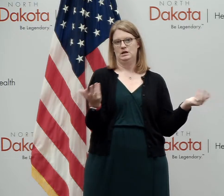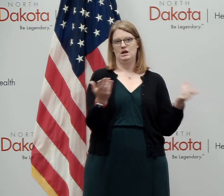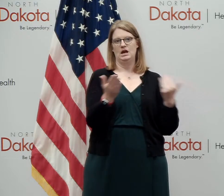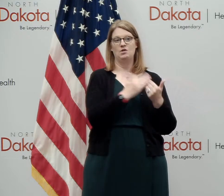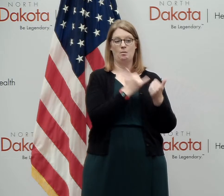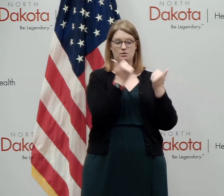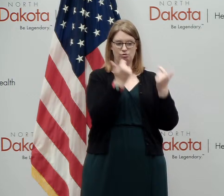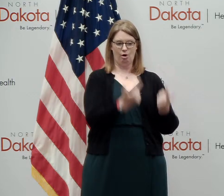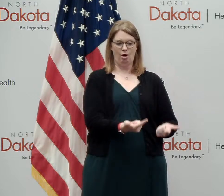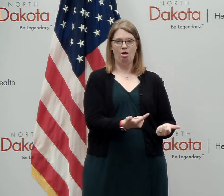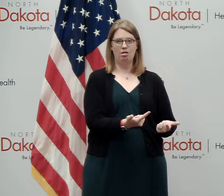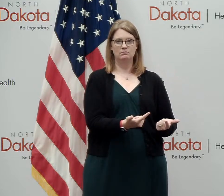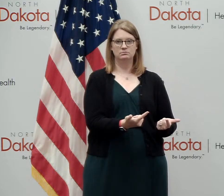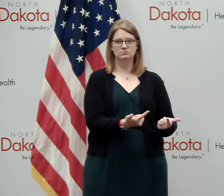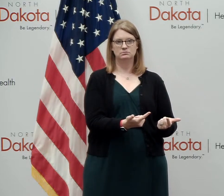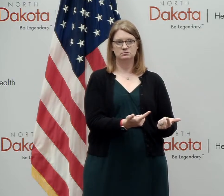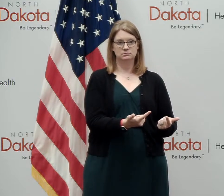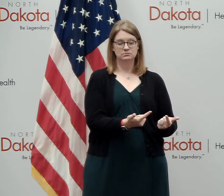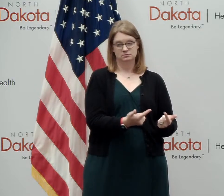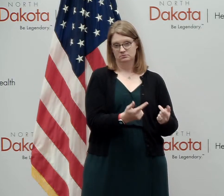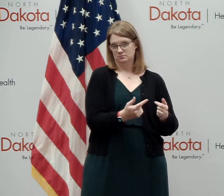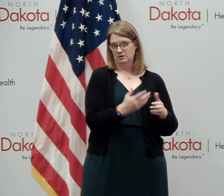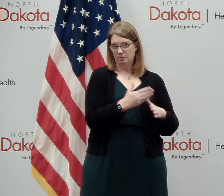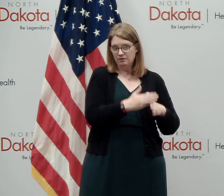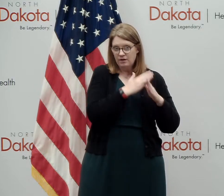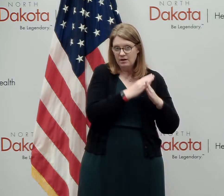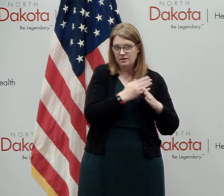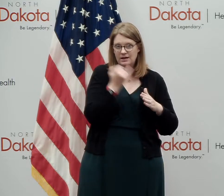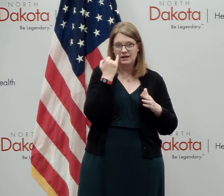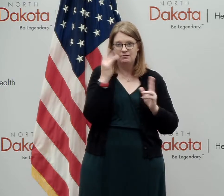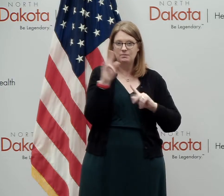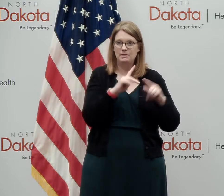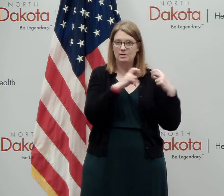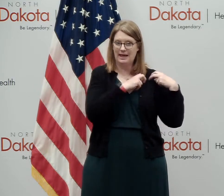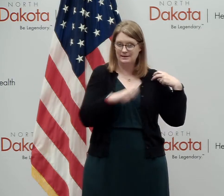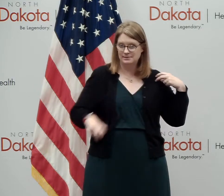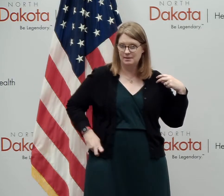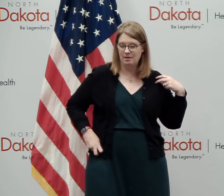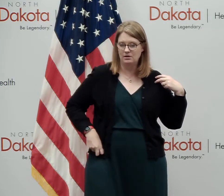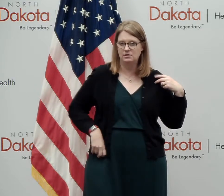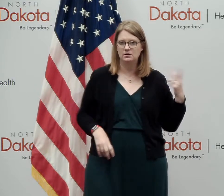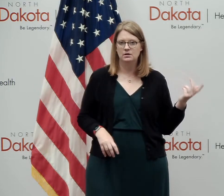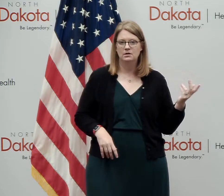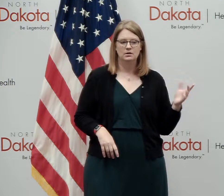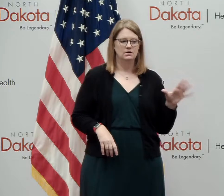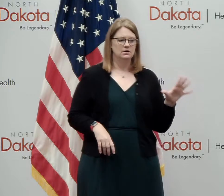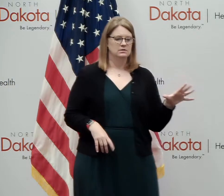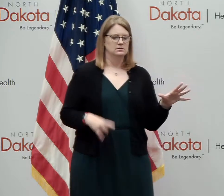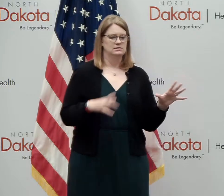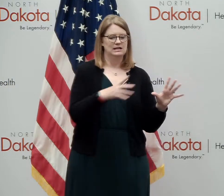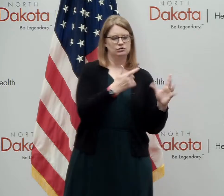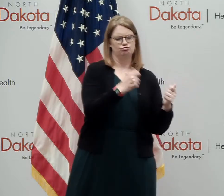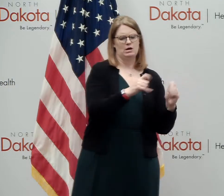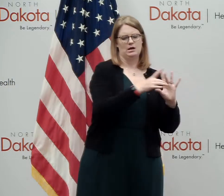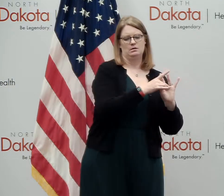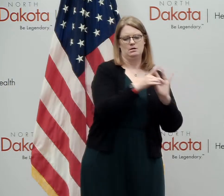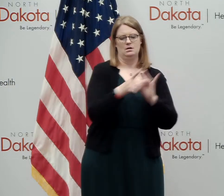those cases, they could have been preventable if people had had a seatbelt on. Now, you try to connect that with masks.